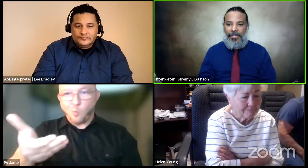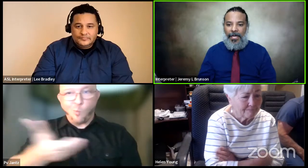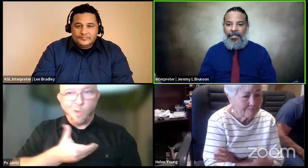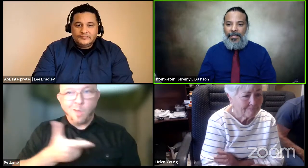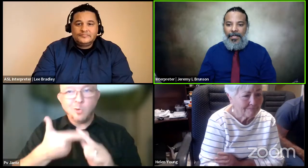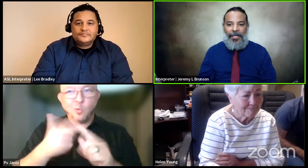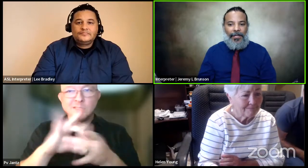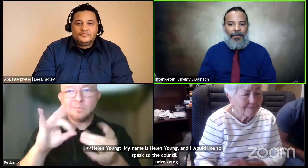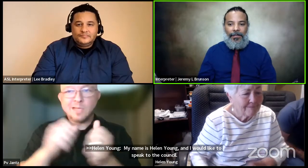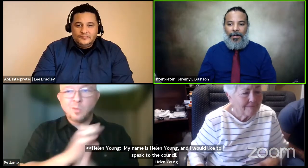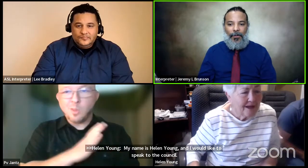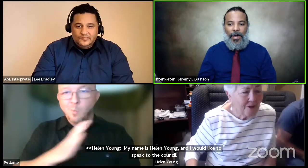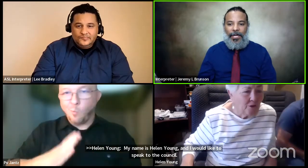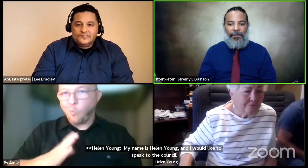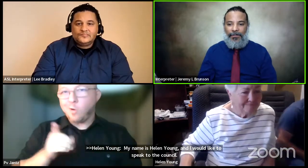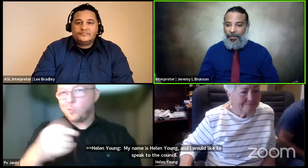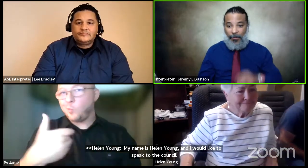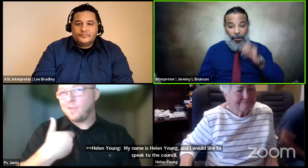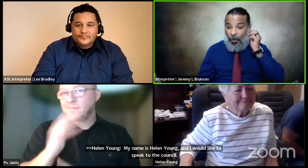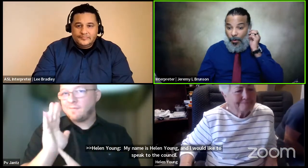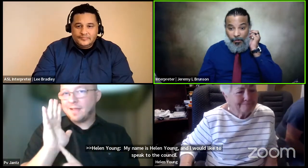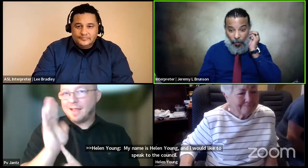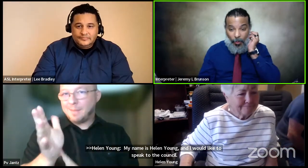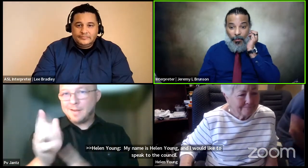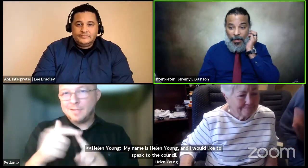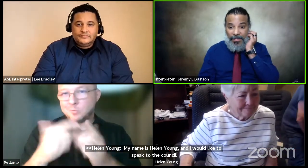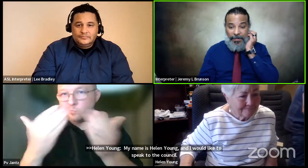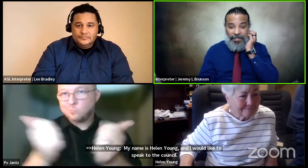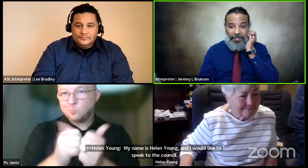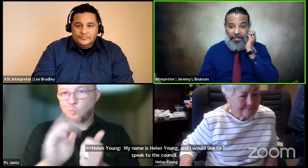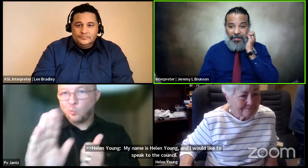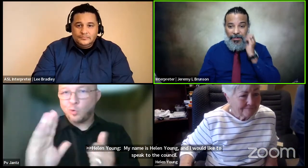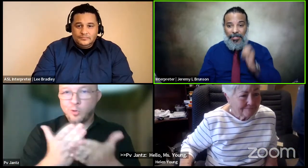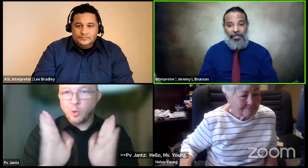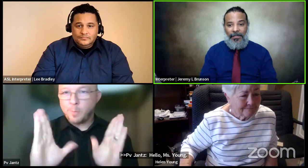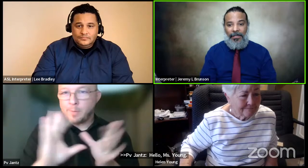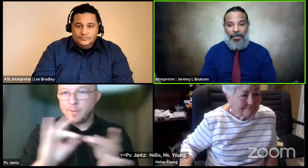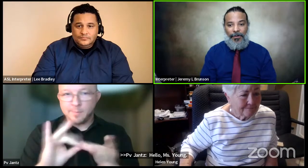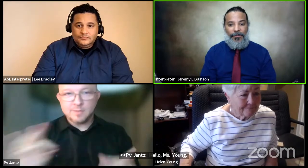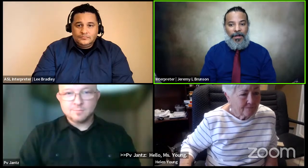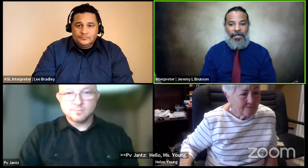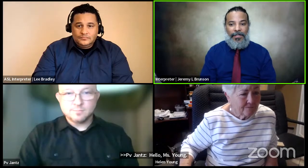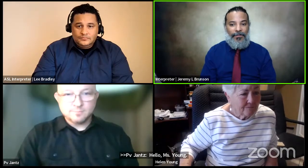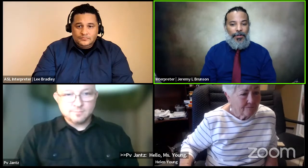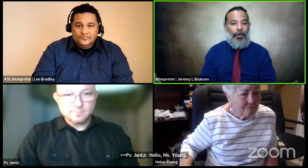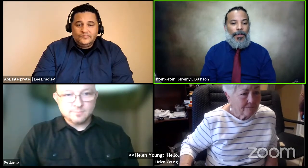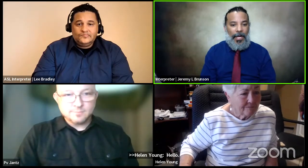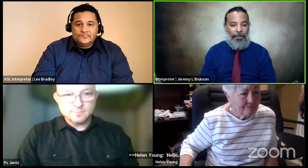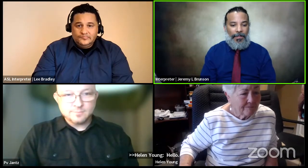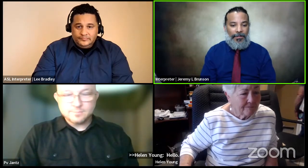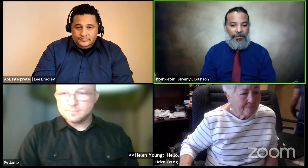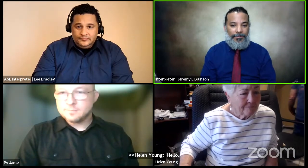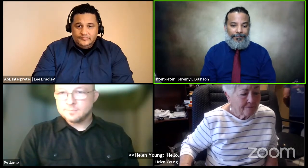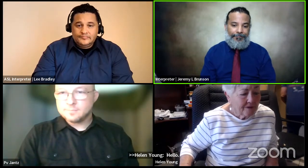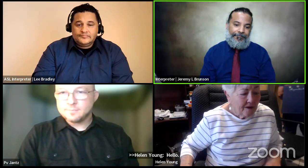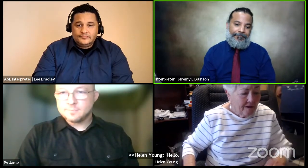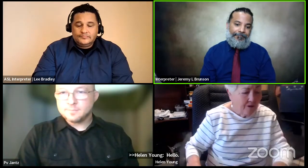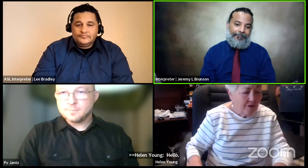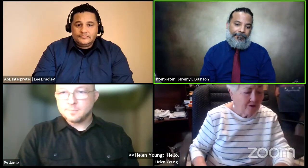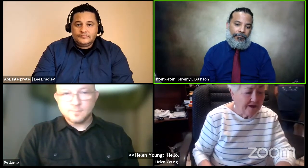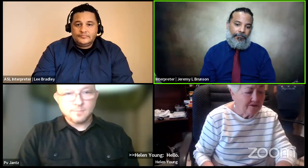Hello, Ms. Young. Hello. Welcome. You're more than welcome to speak to the commission. You have your 5 minutes for your open comments.